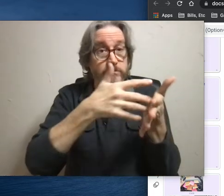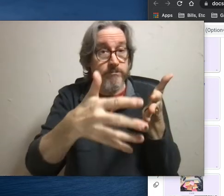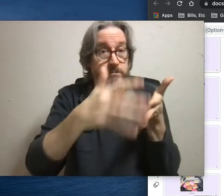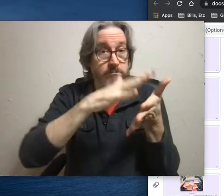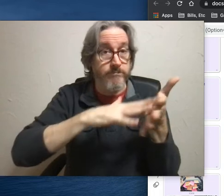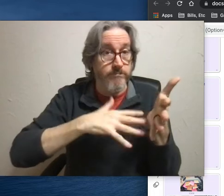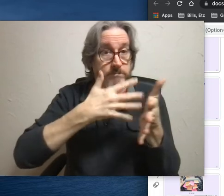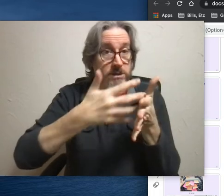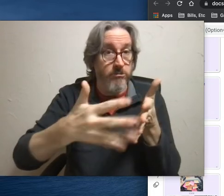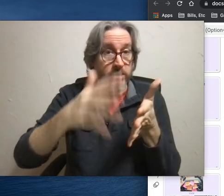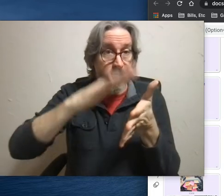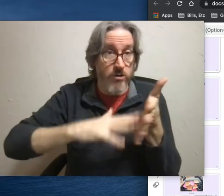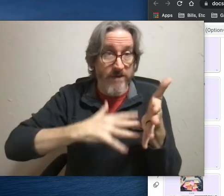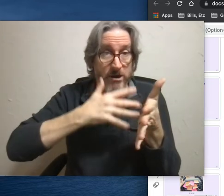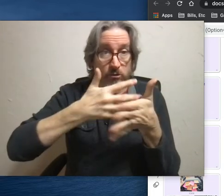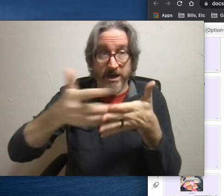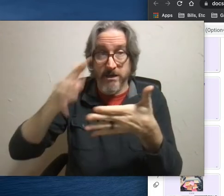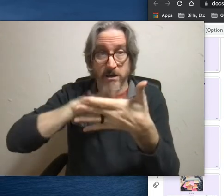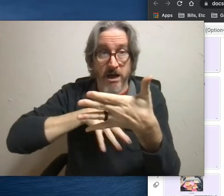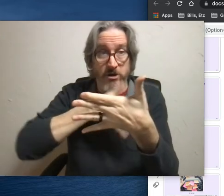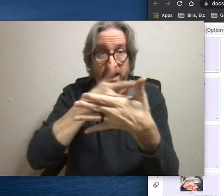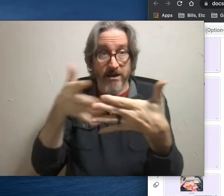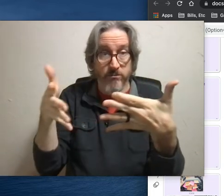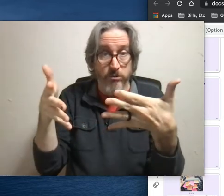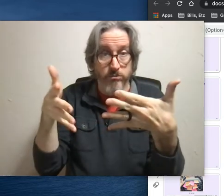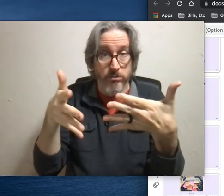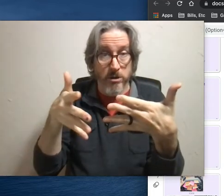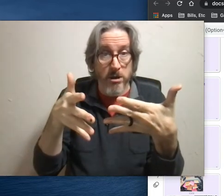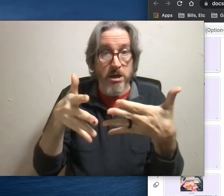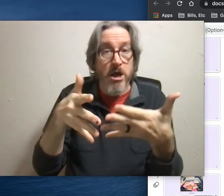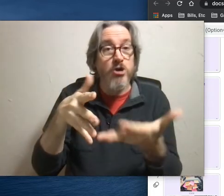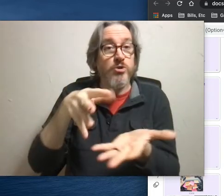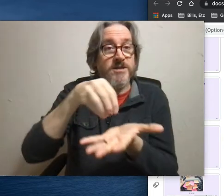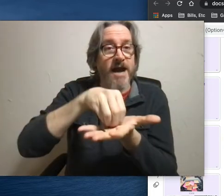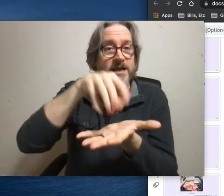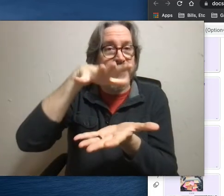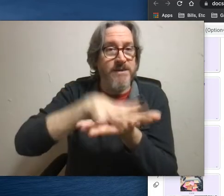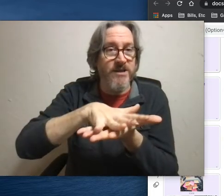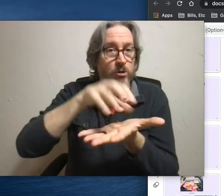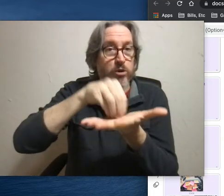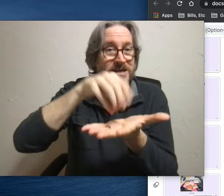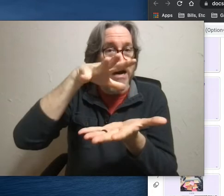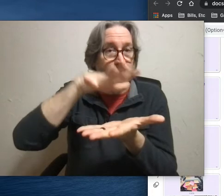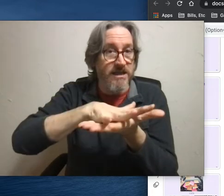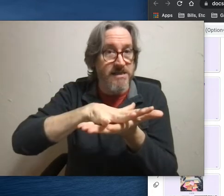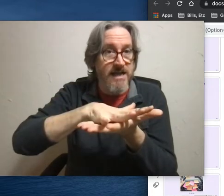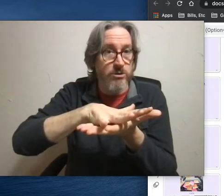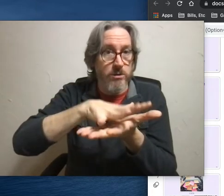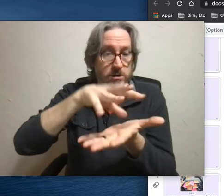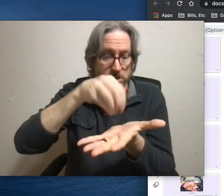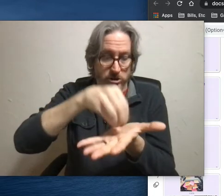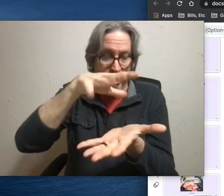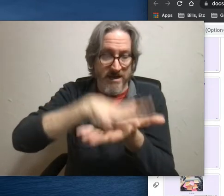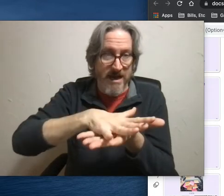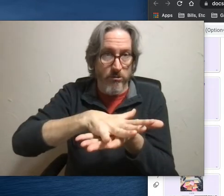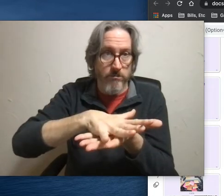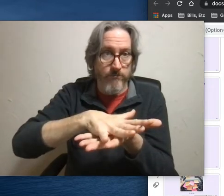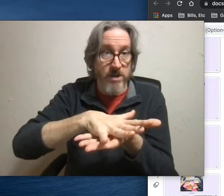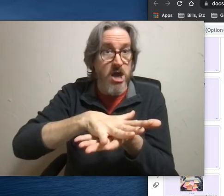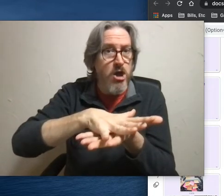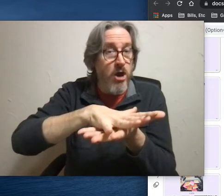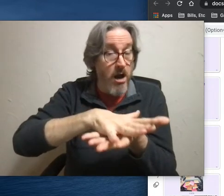schedule, right? You draw that grid on your hand. To document something or put down in the schedule, jot